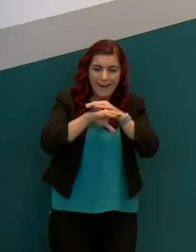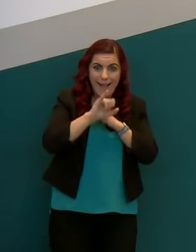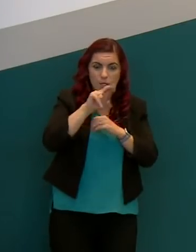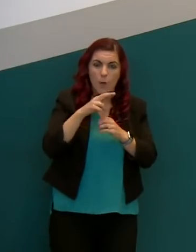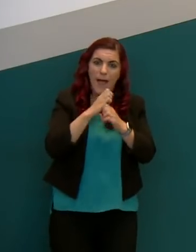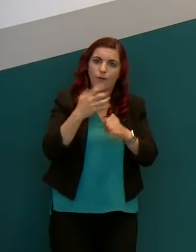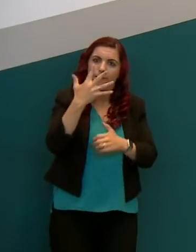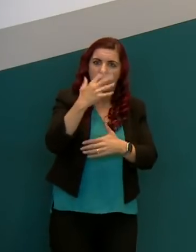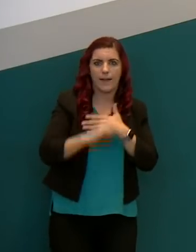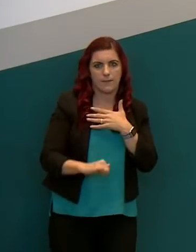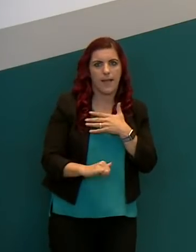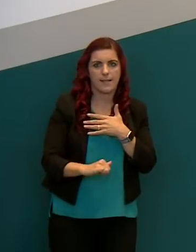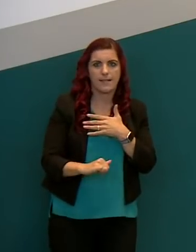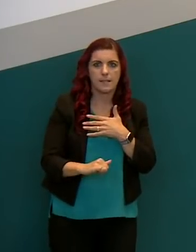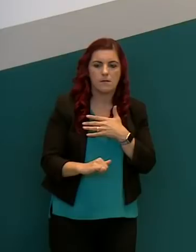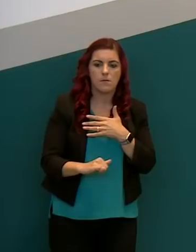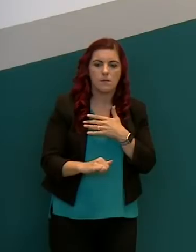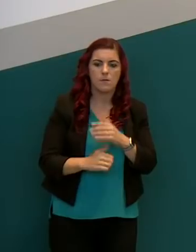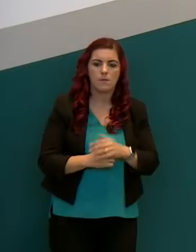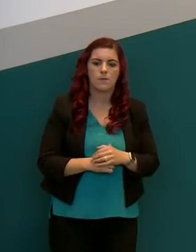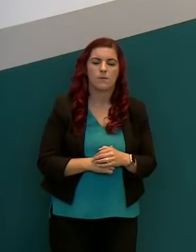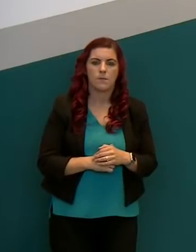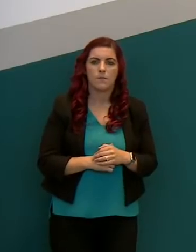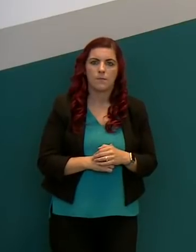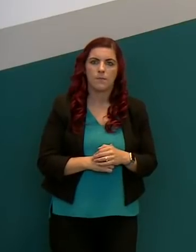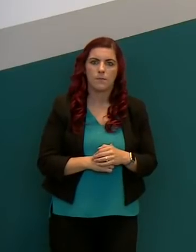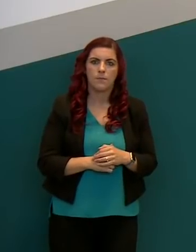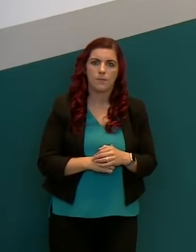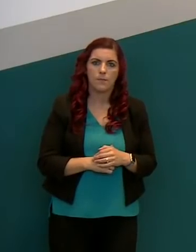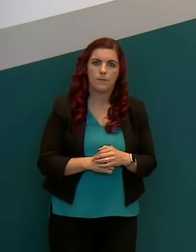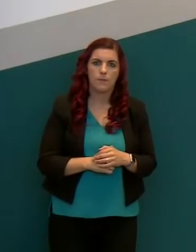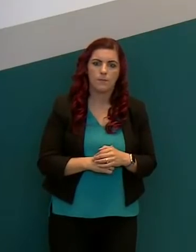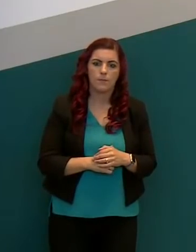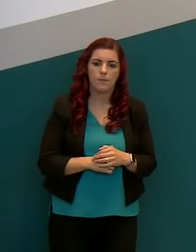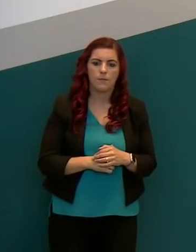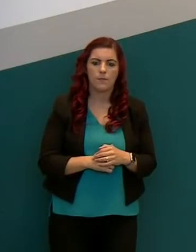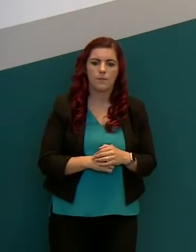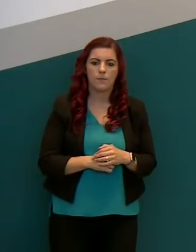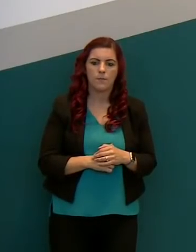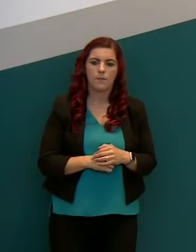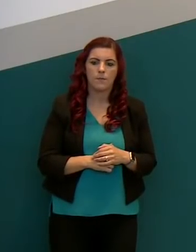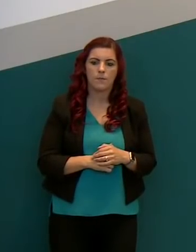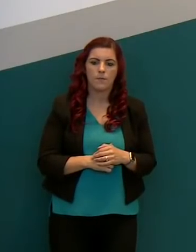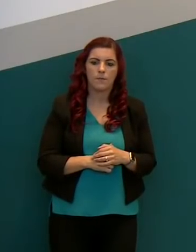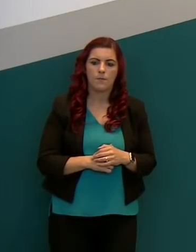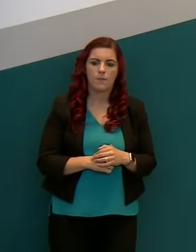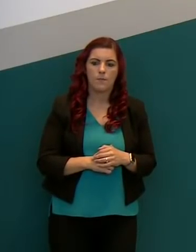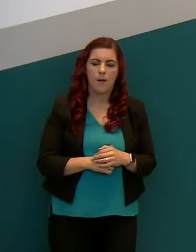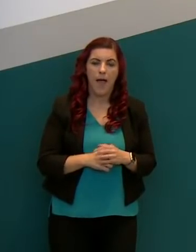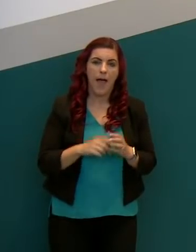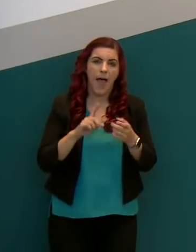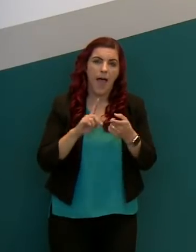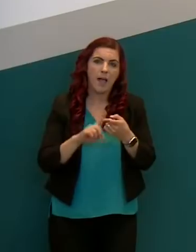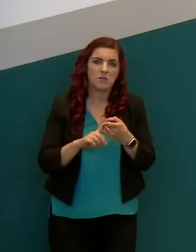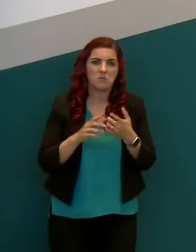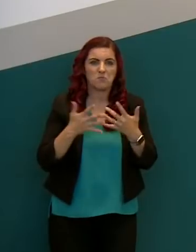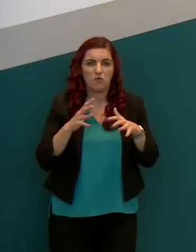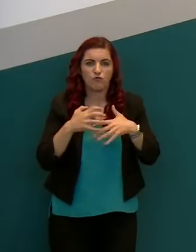days. And typically we will be confirming, sadly, 1 death here per